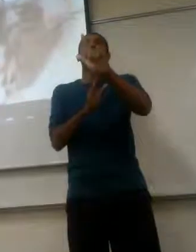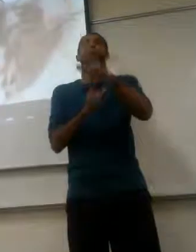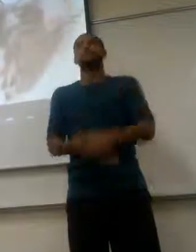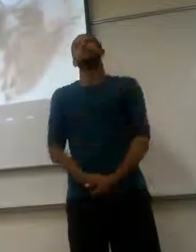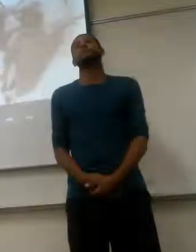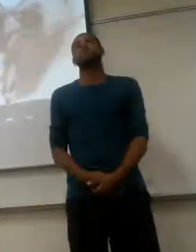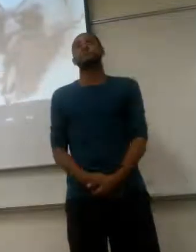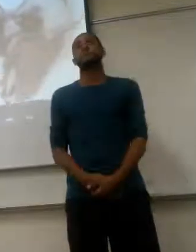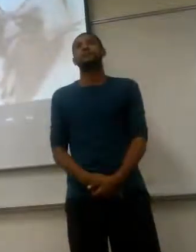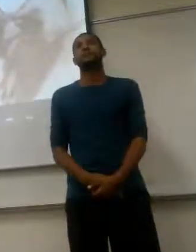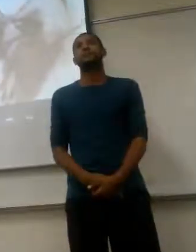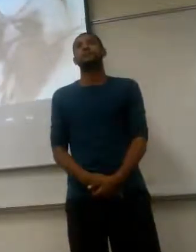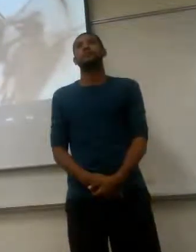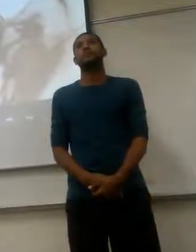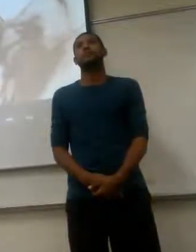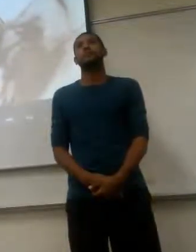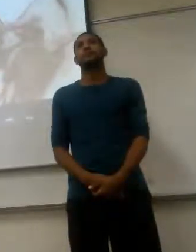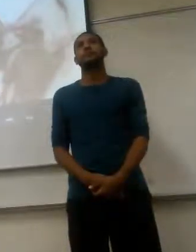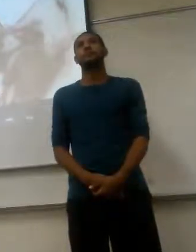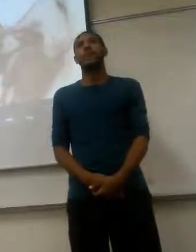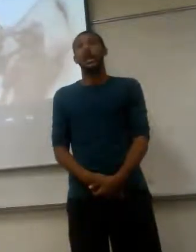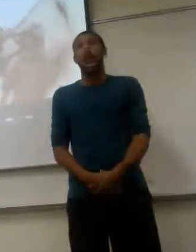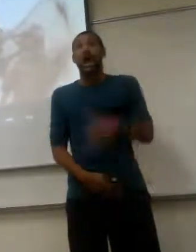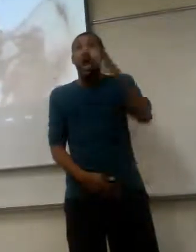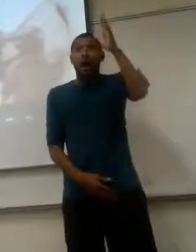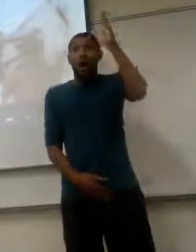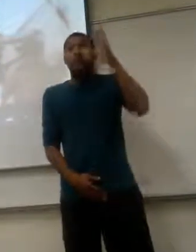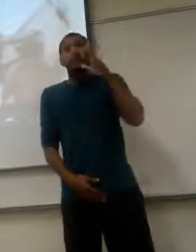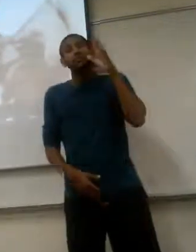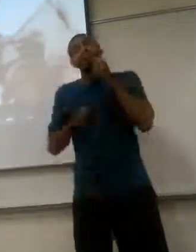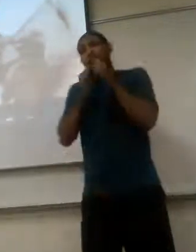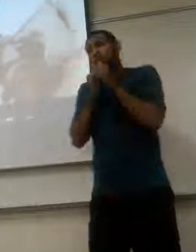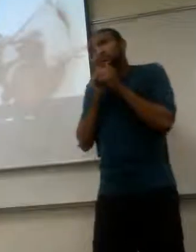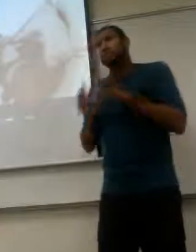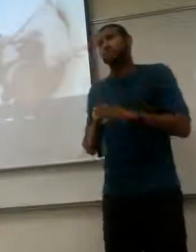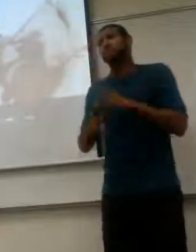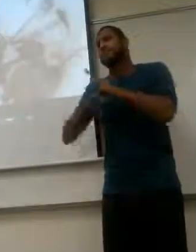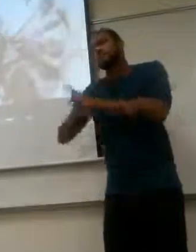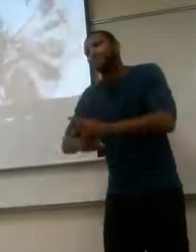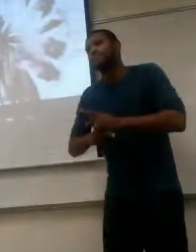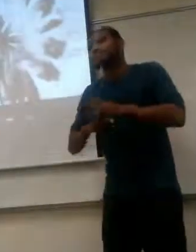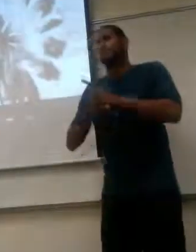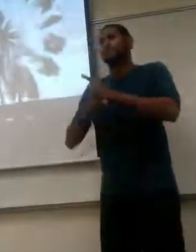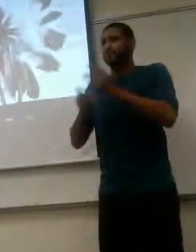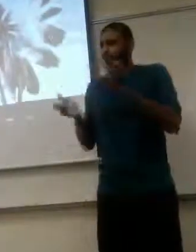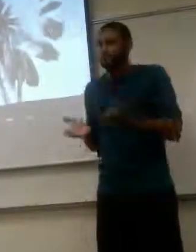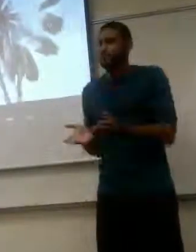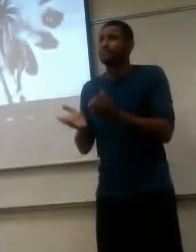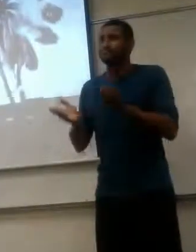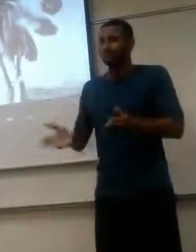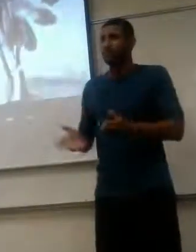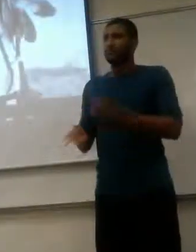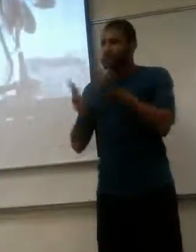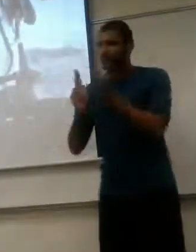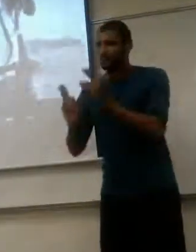I was blessed with my parents' affection and gentle but persistent instruction. Many of the games we played as